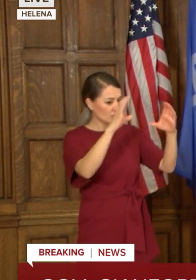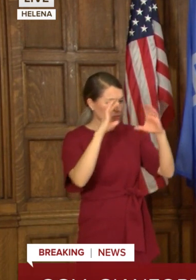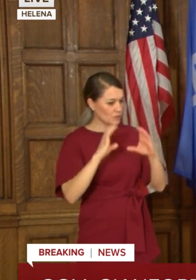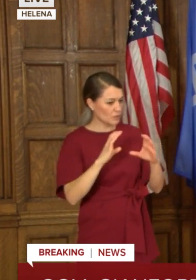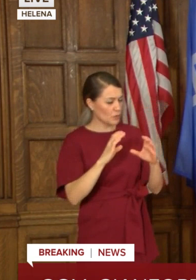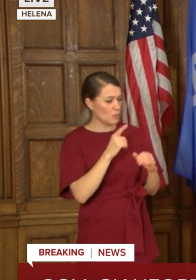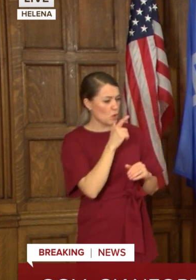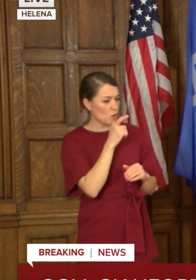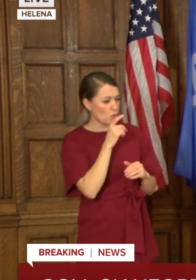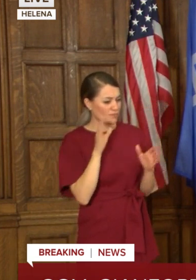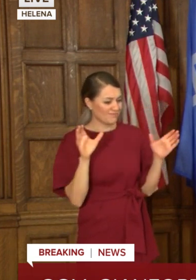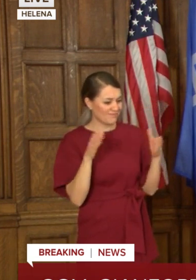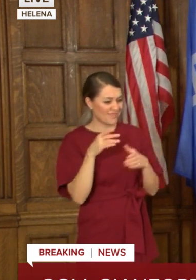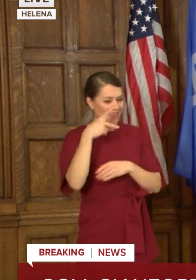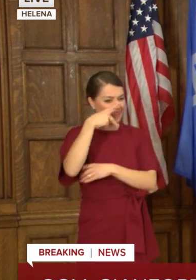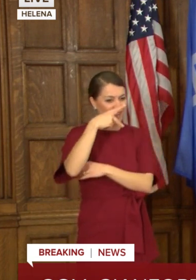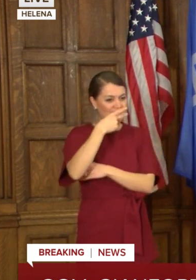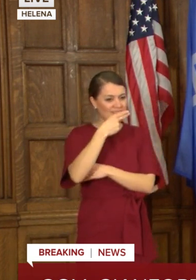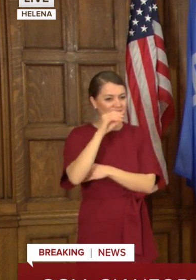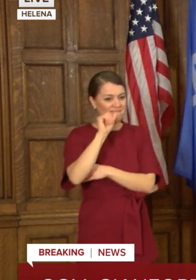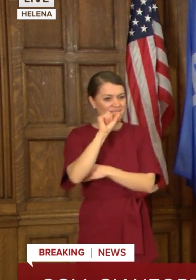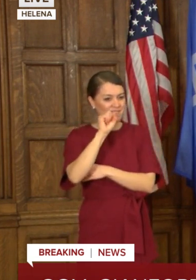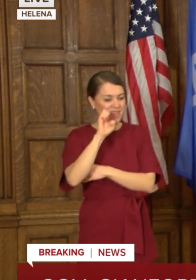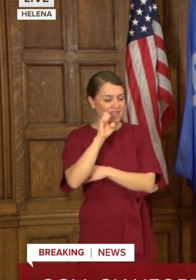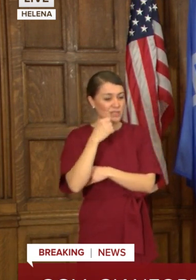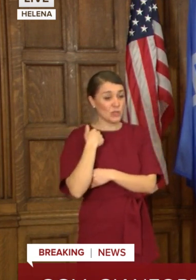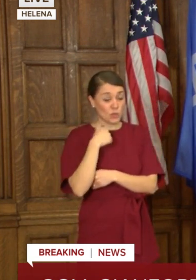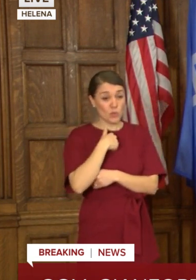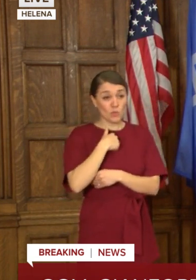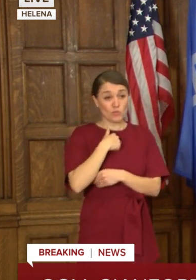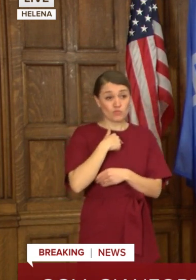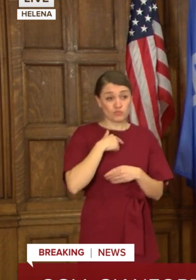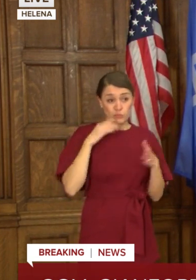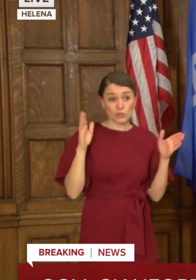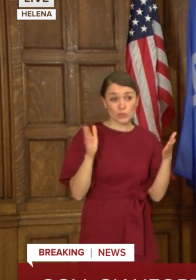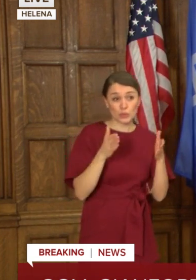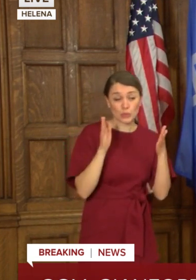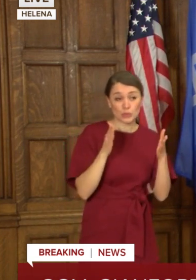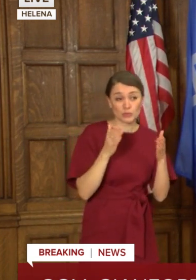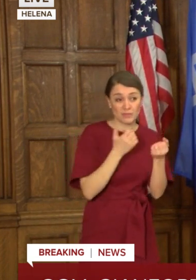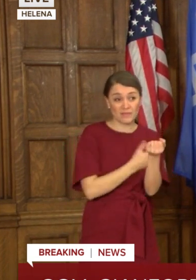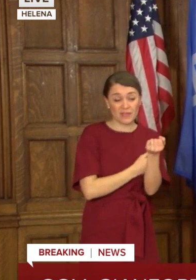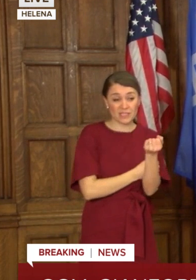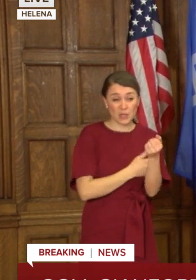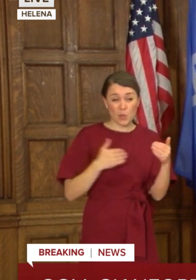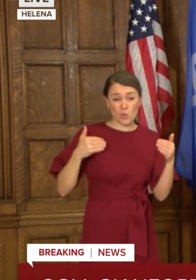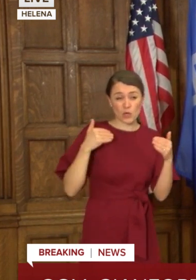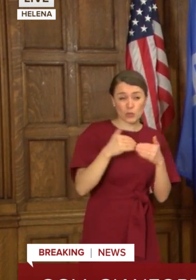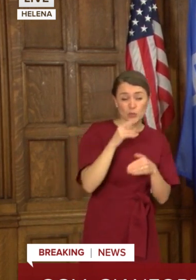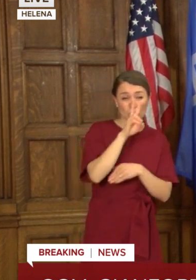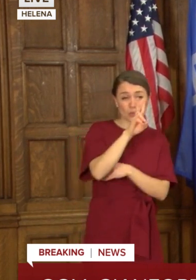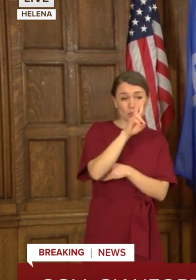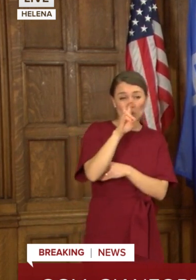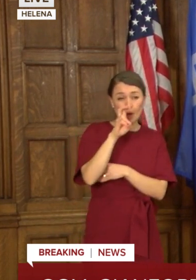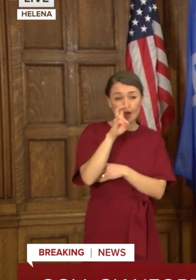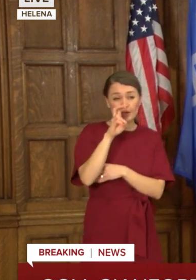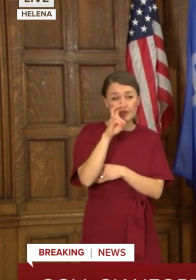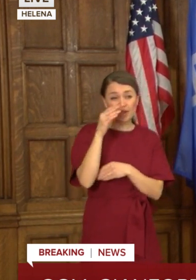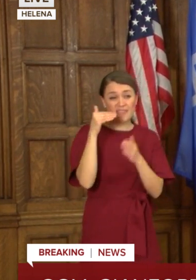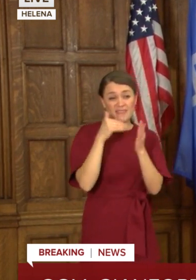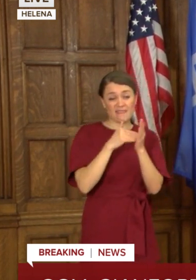phase? Yeah, so we are encouraged by the vaccinations. We're getting close to 200,000 doses